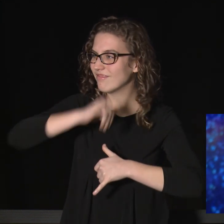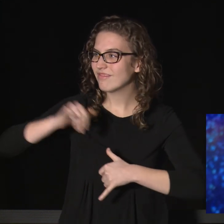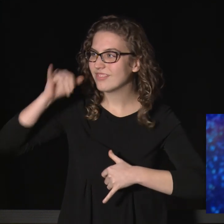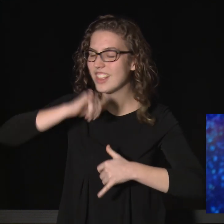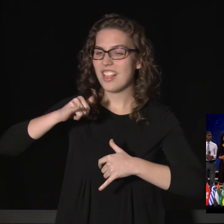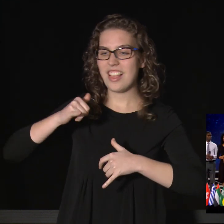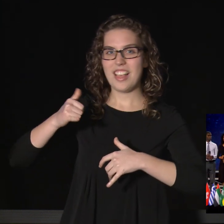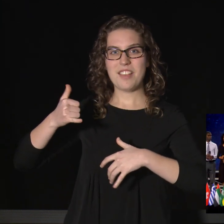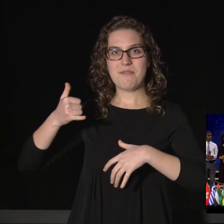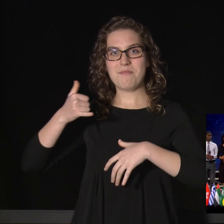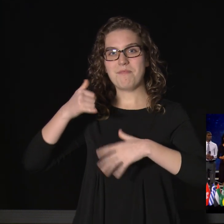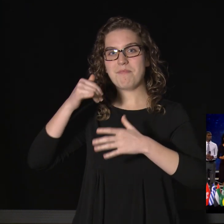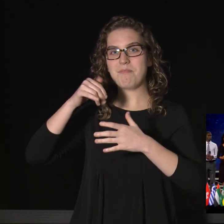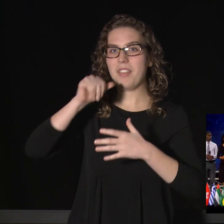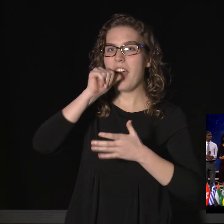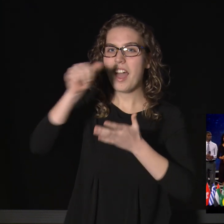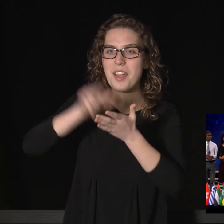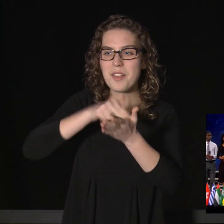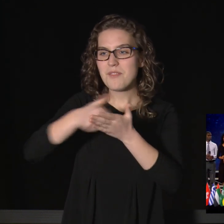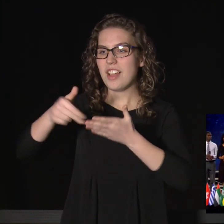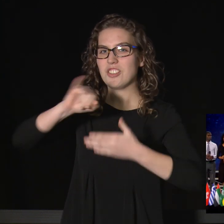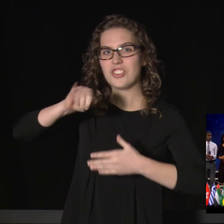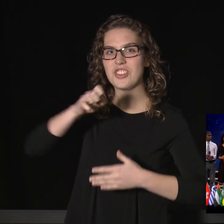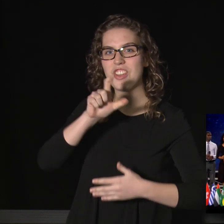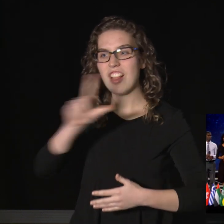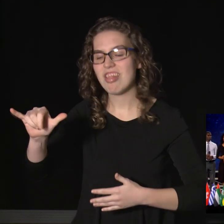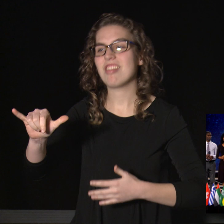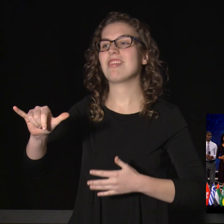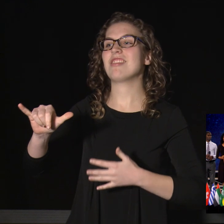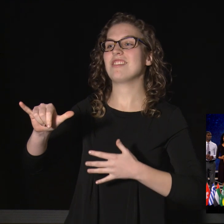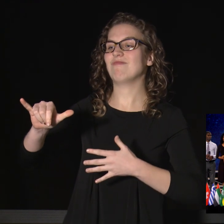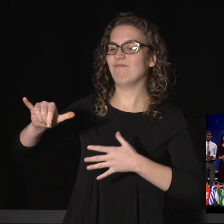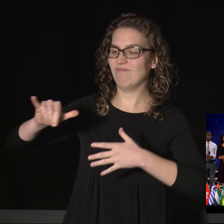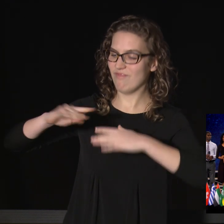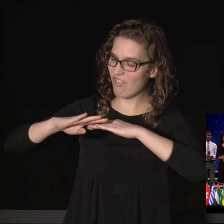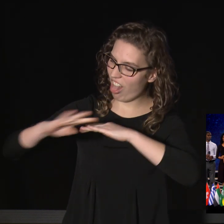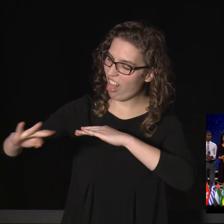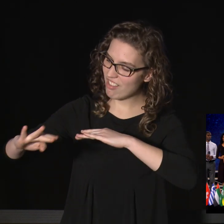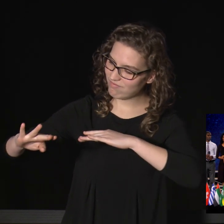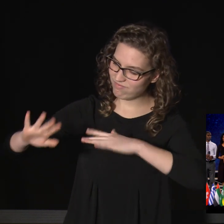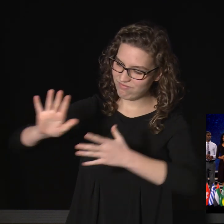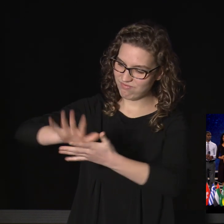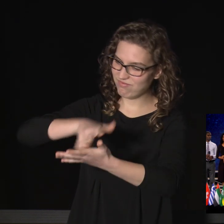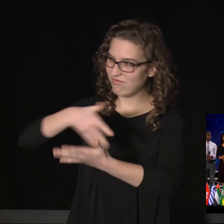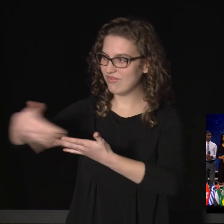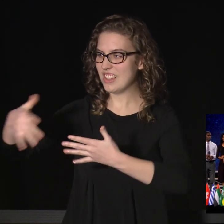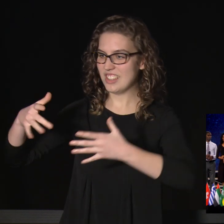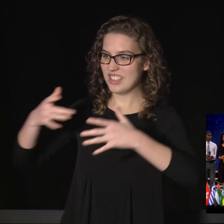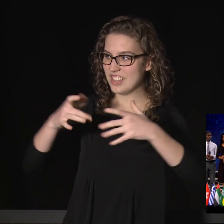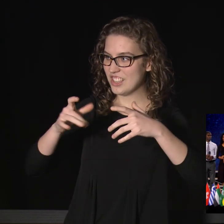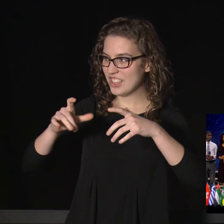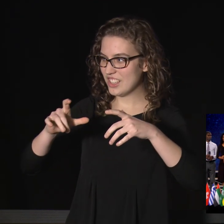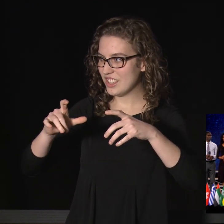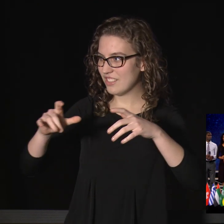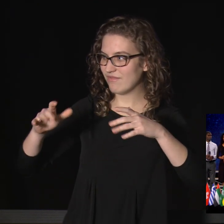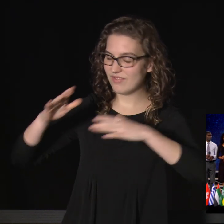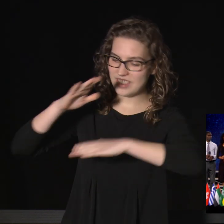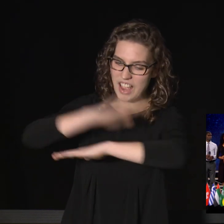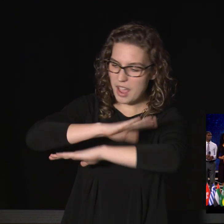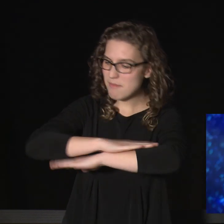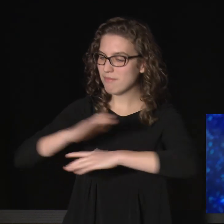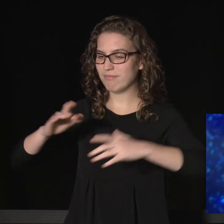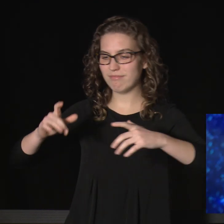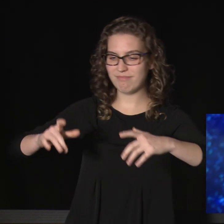the house. Dishes are piled up on the table. Dishes are piled up in the